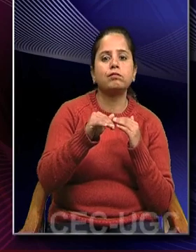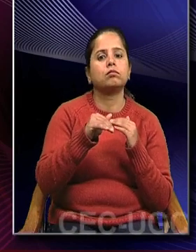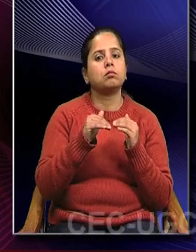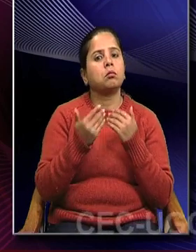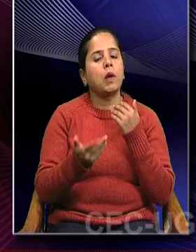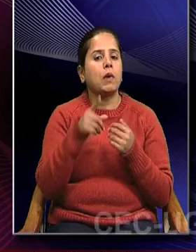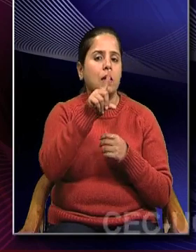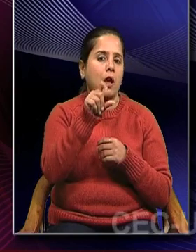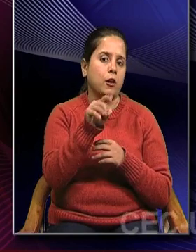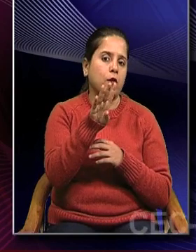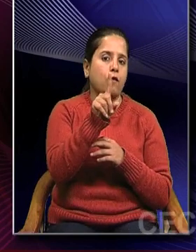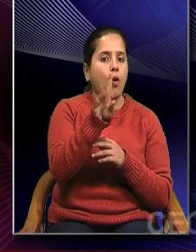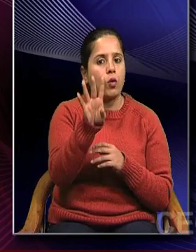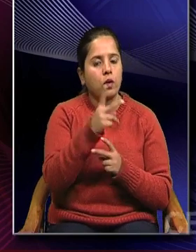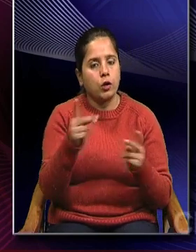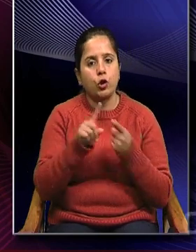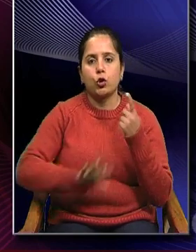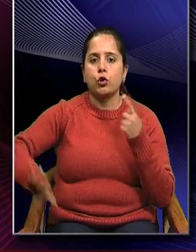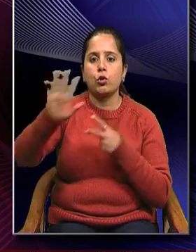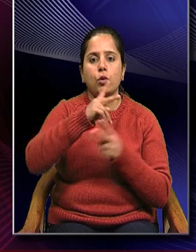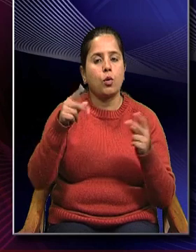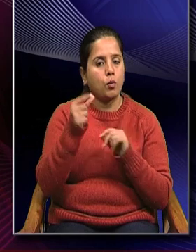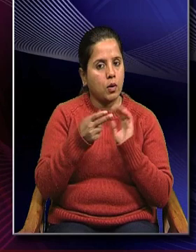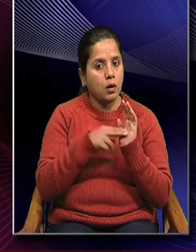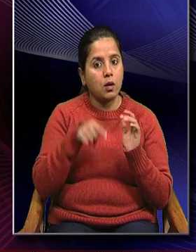by 1914 European nations, they controlled over